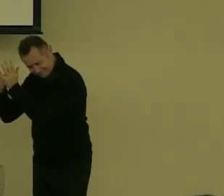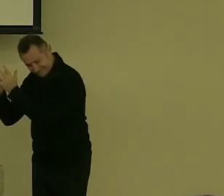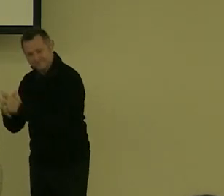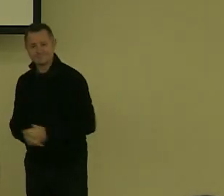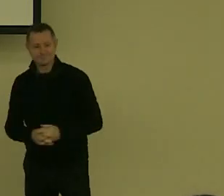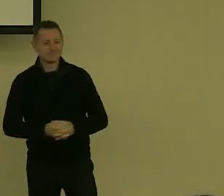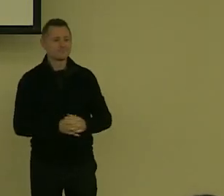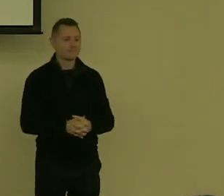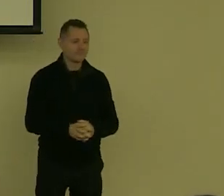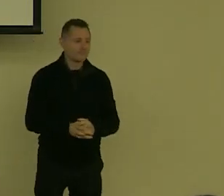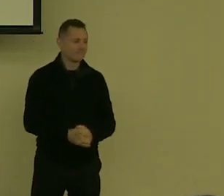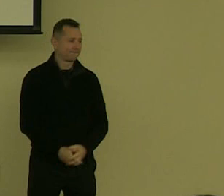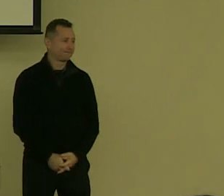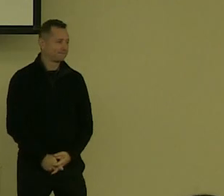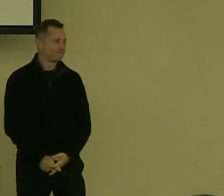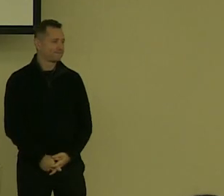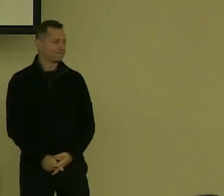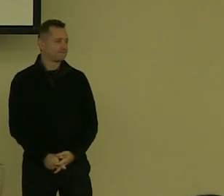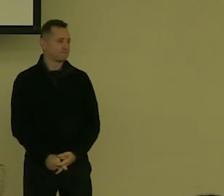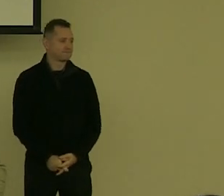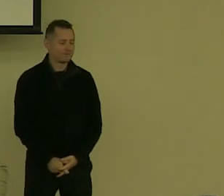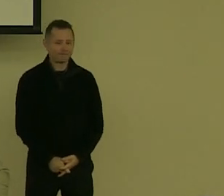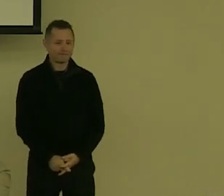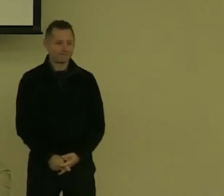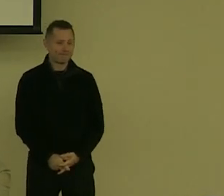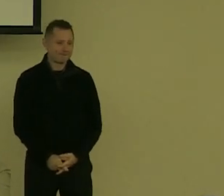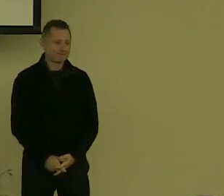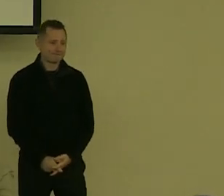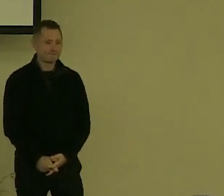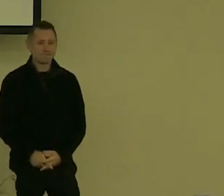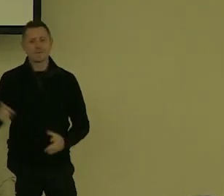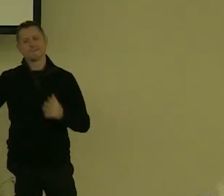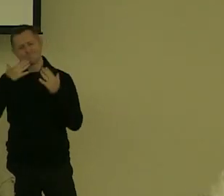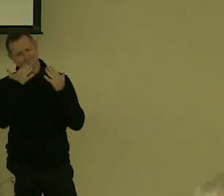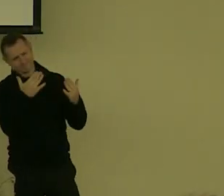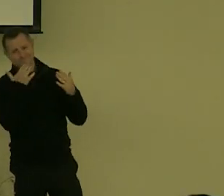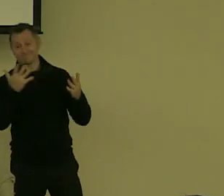Thank you all so much. Goodbye, everyone.